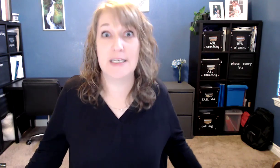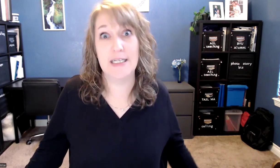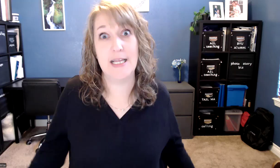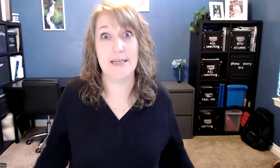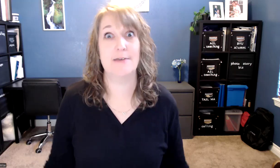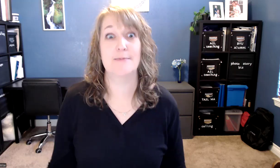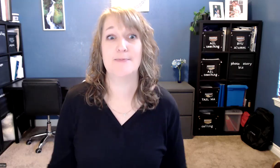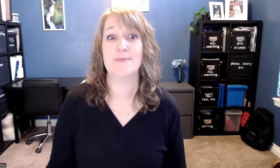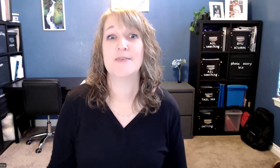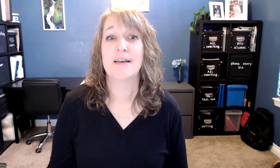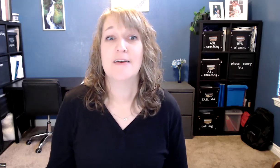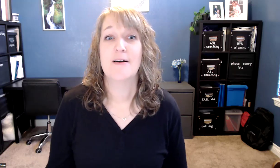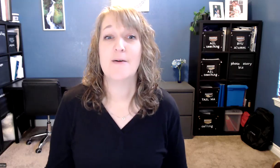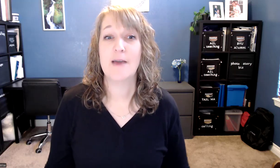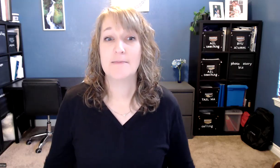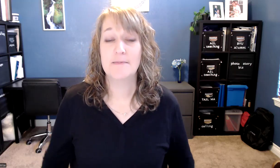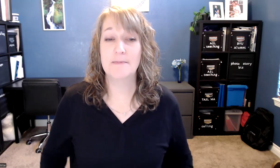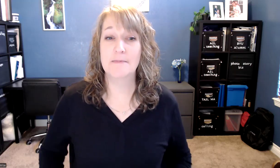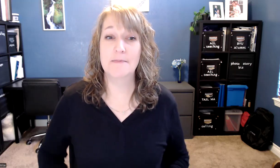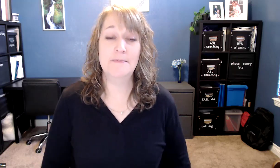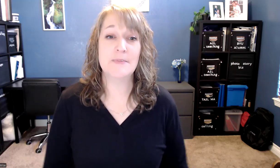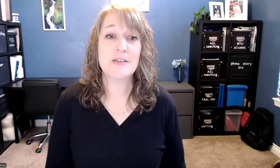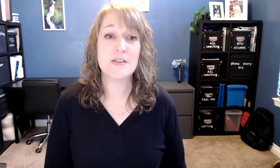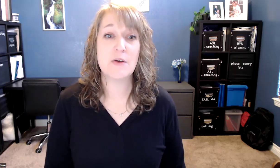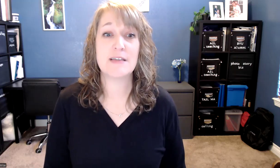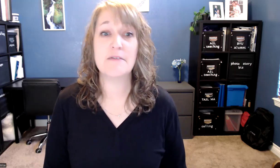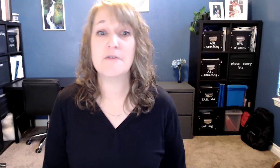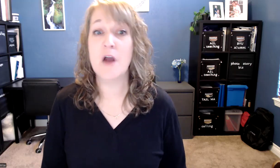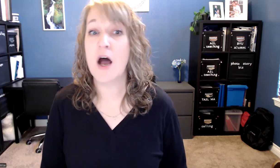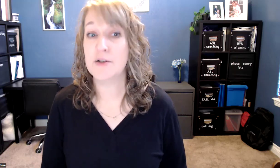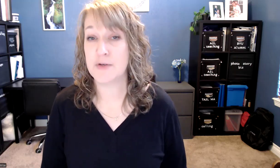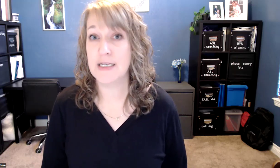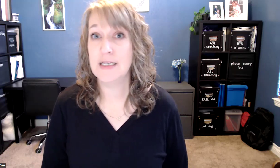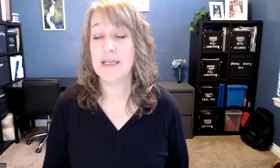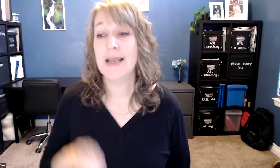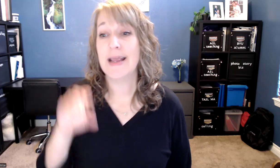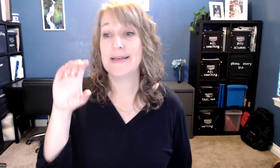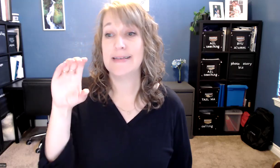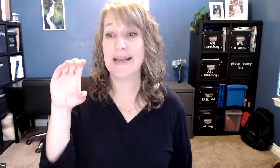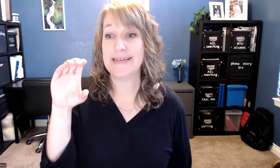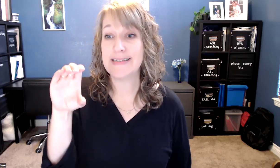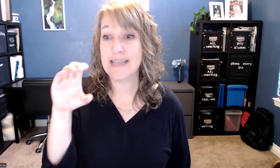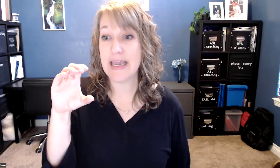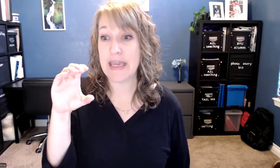in ASL. Okay, so the sign for 100 is a